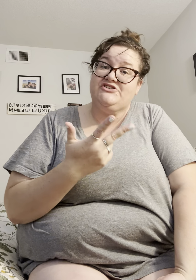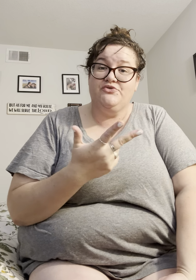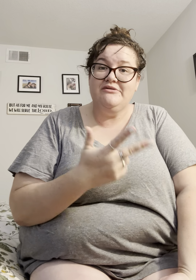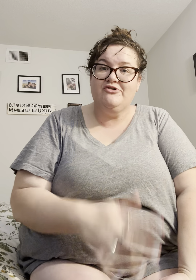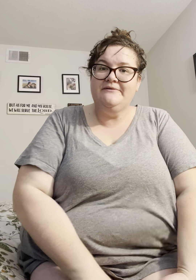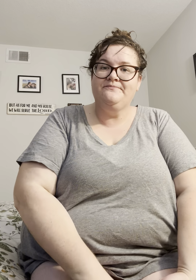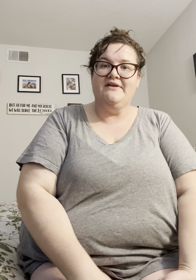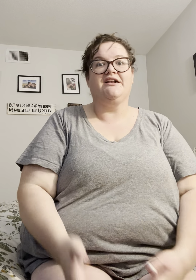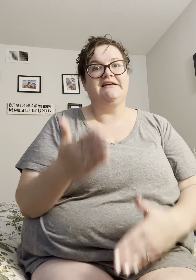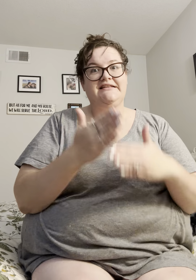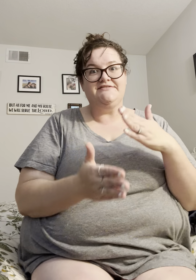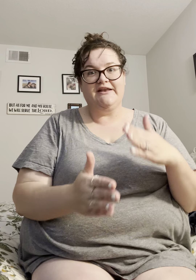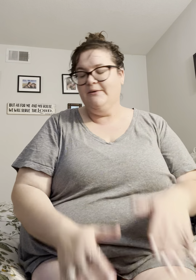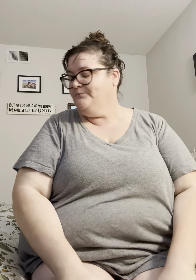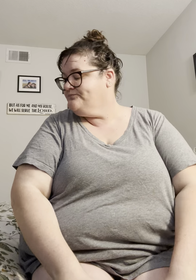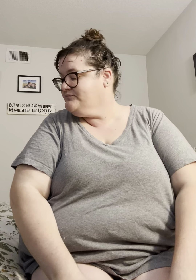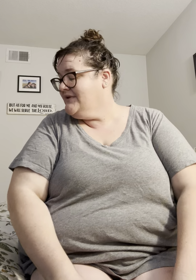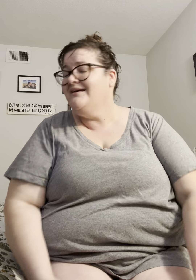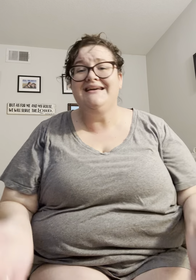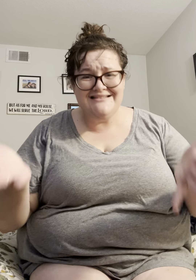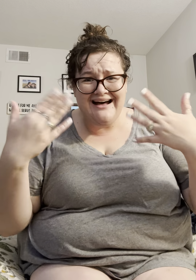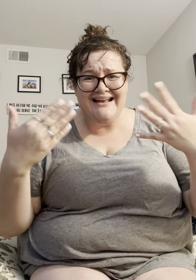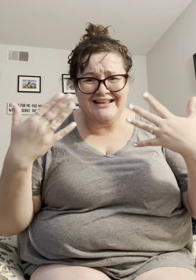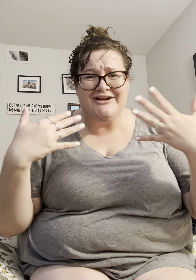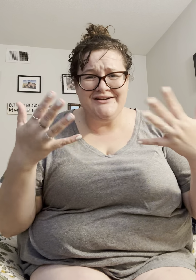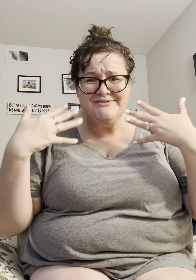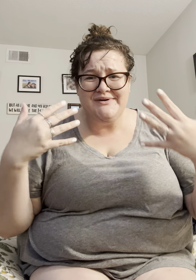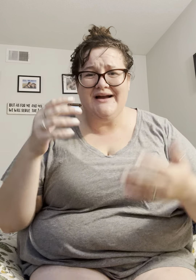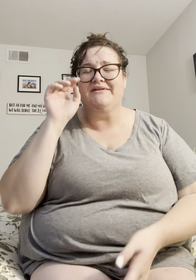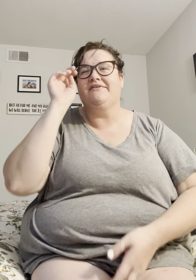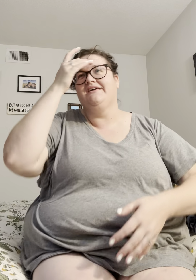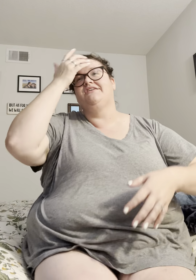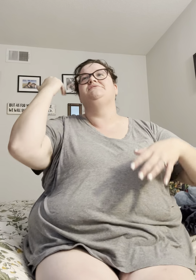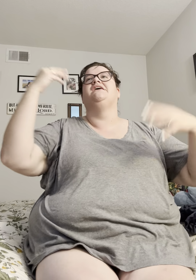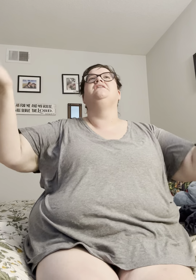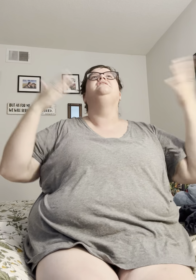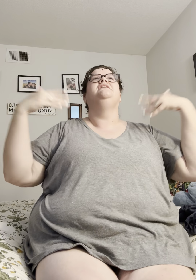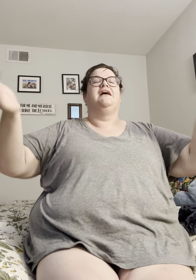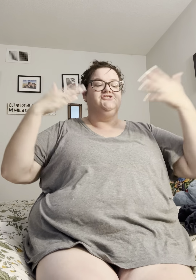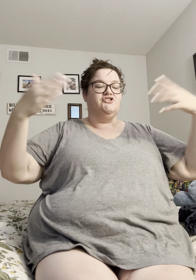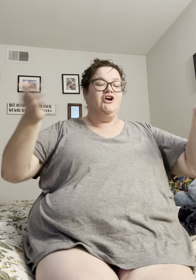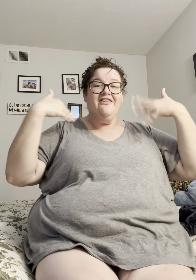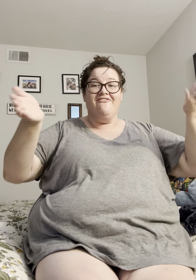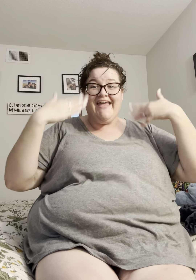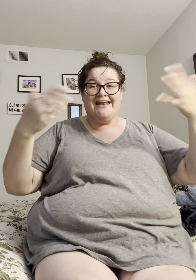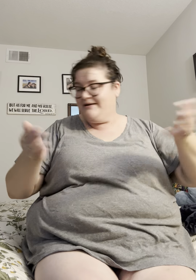3 more, and then I'll end this video. It's hot here where I'm living. Can you tell? I should turn on the fan.